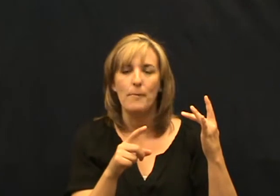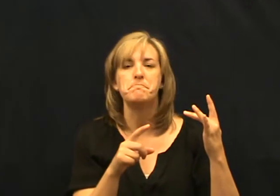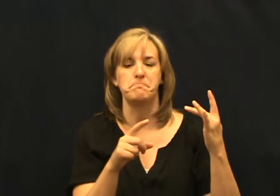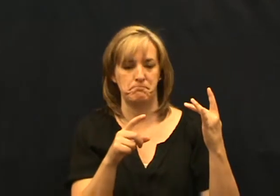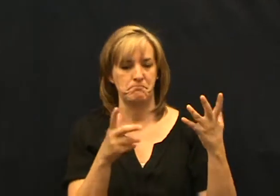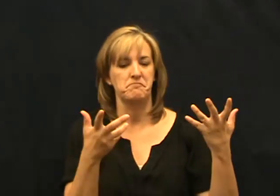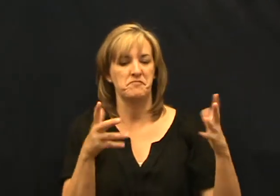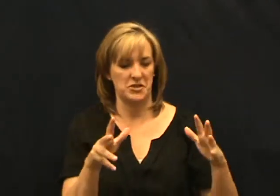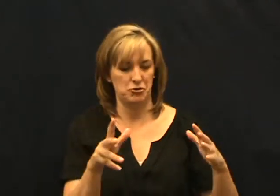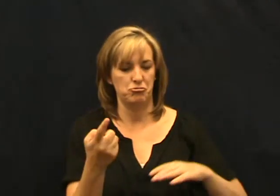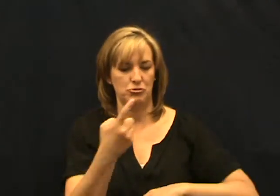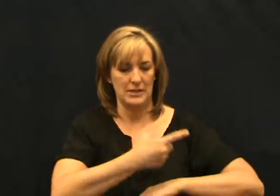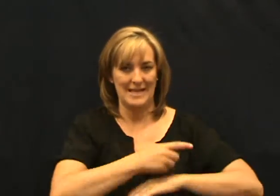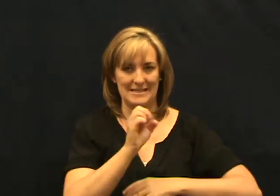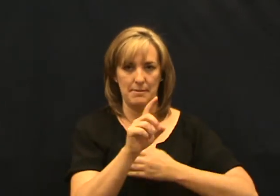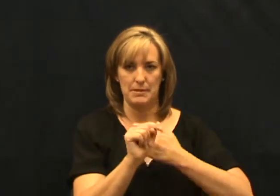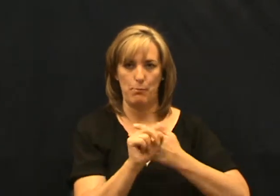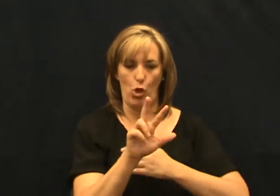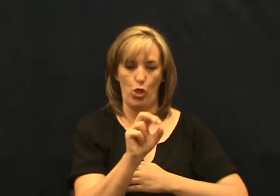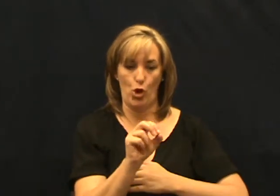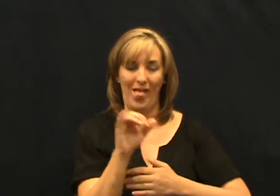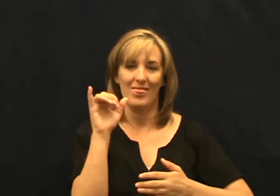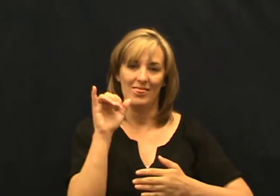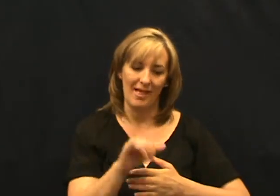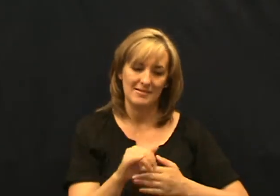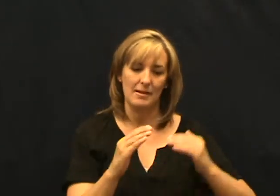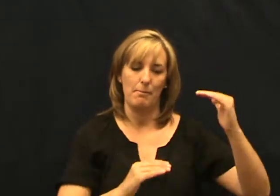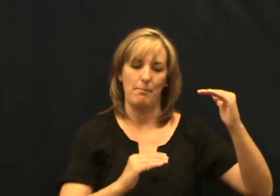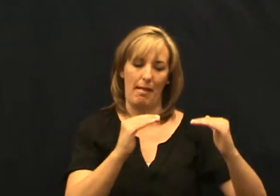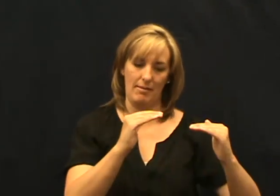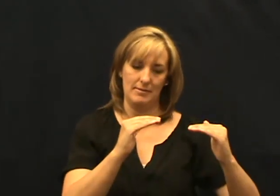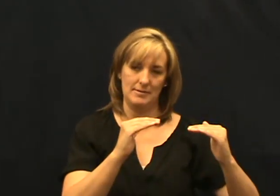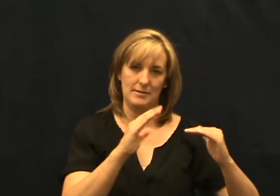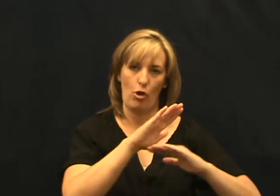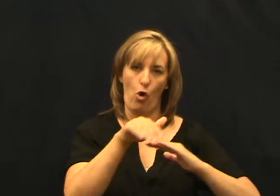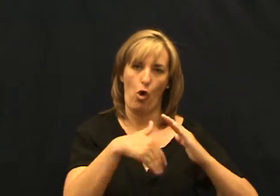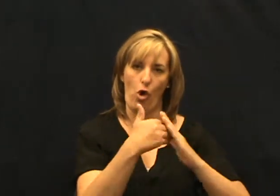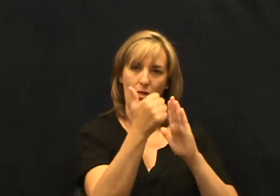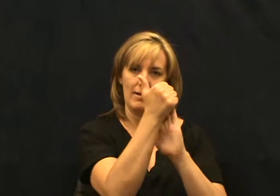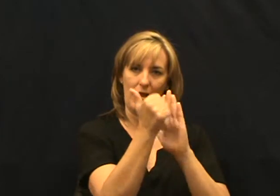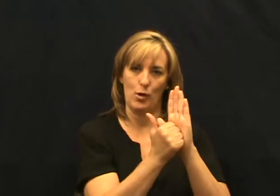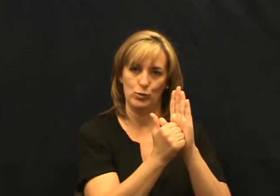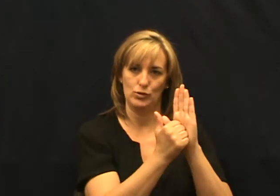September 30th, these were the balances in all of these accounts.